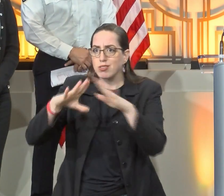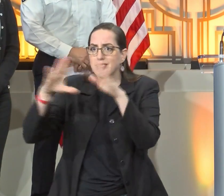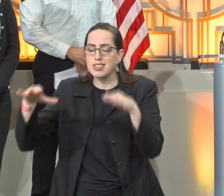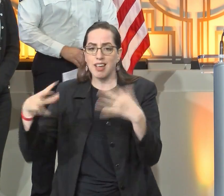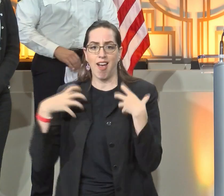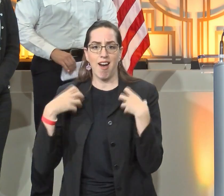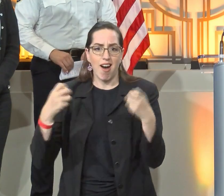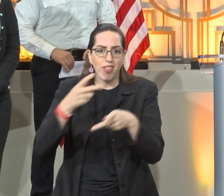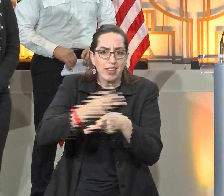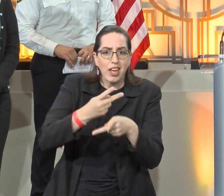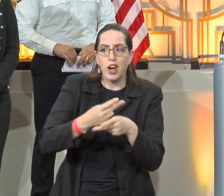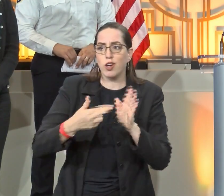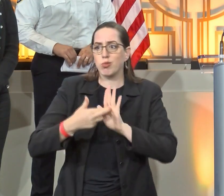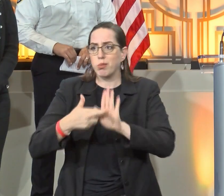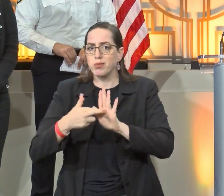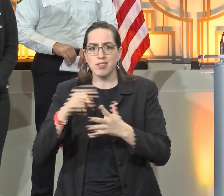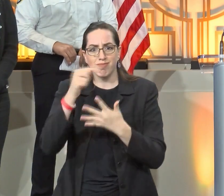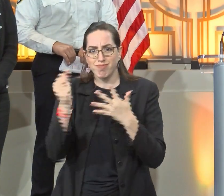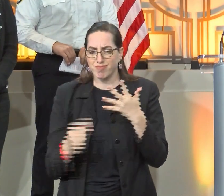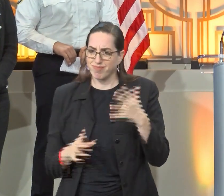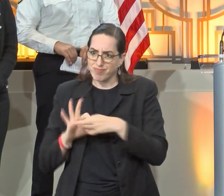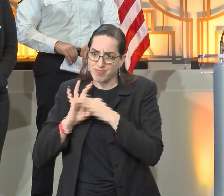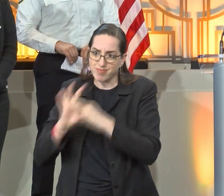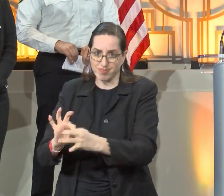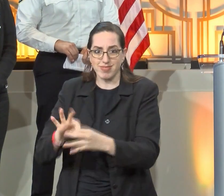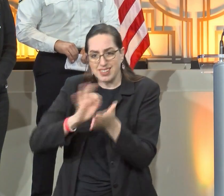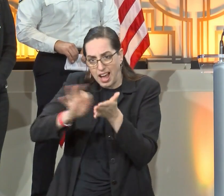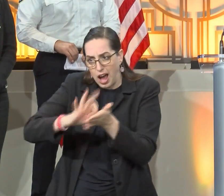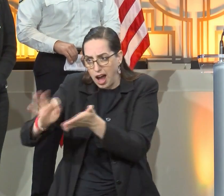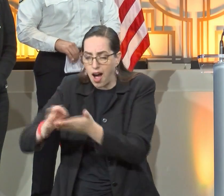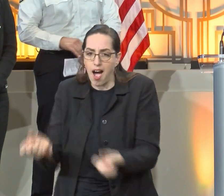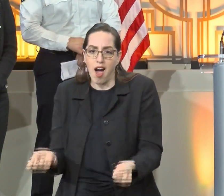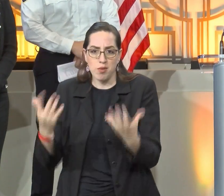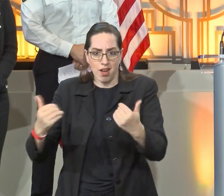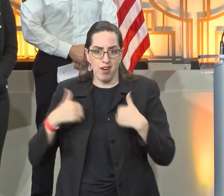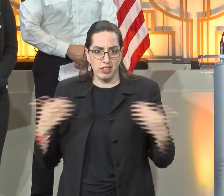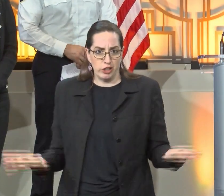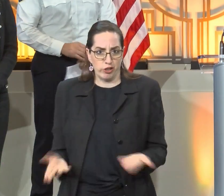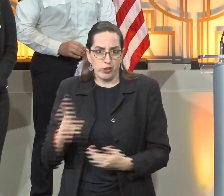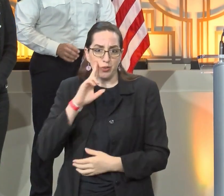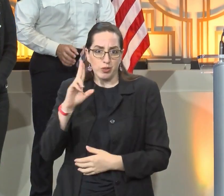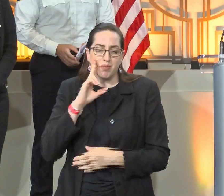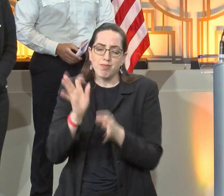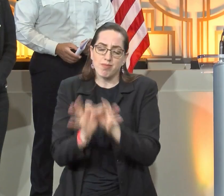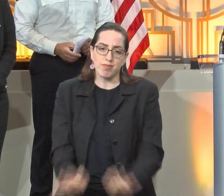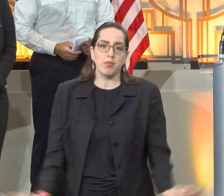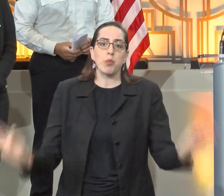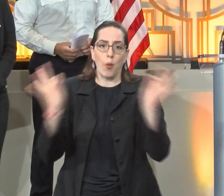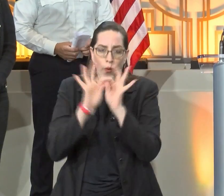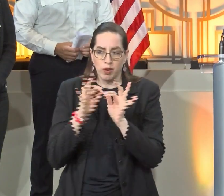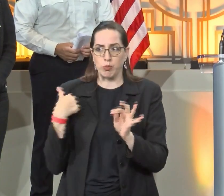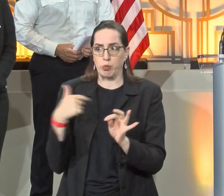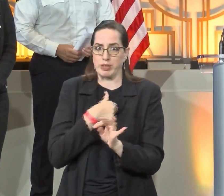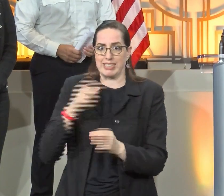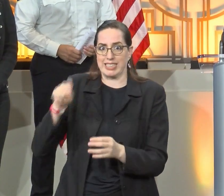and representation. So the census is critically important, especially when we are trying to